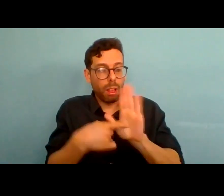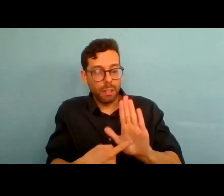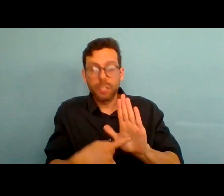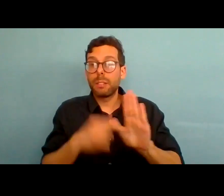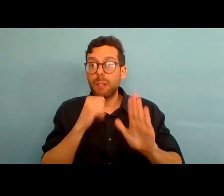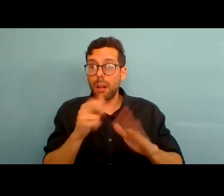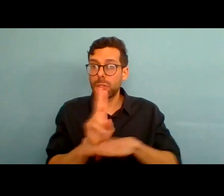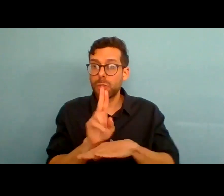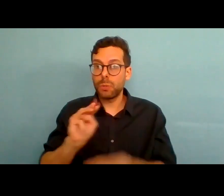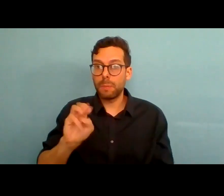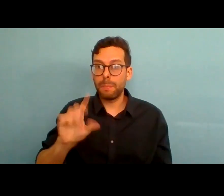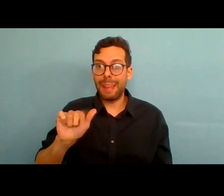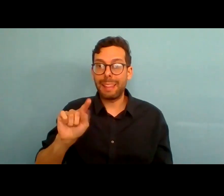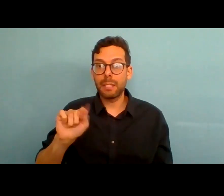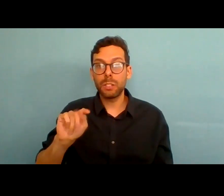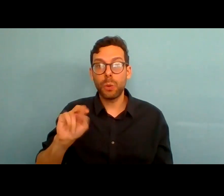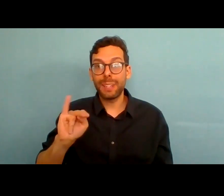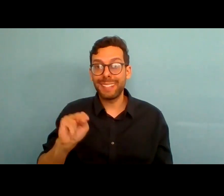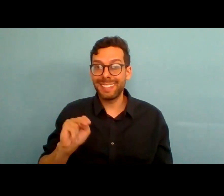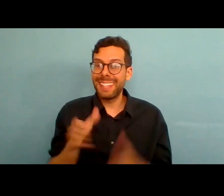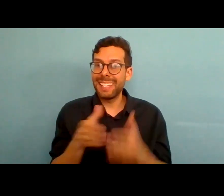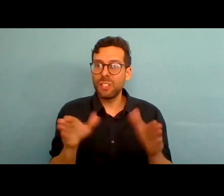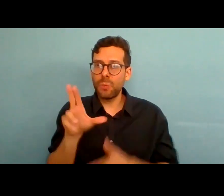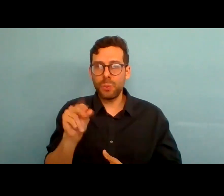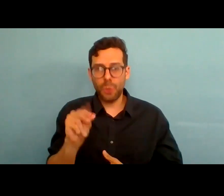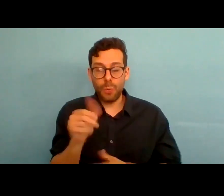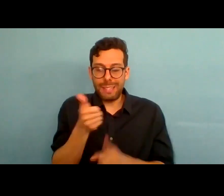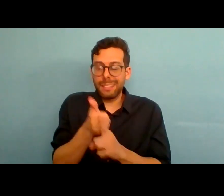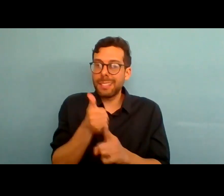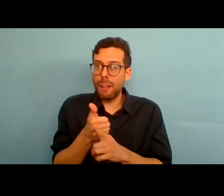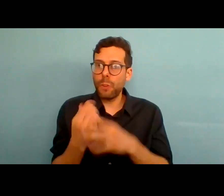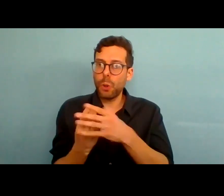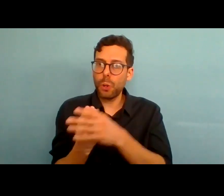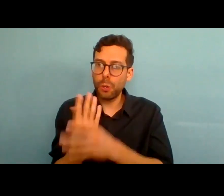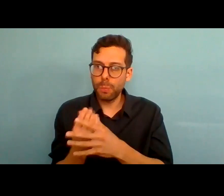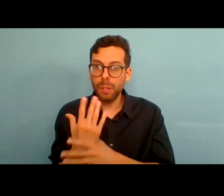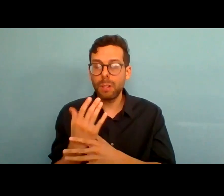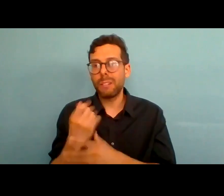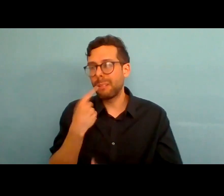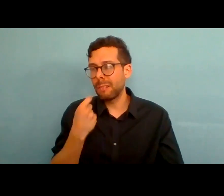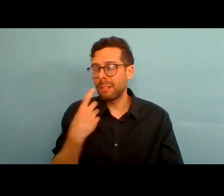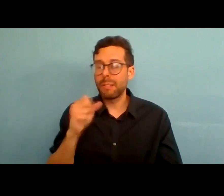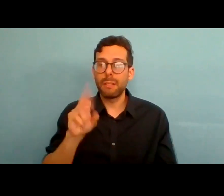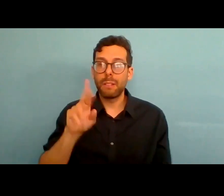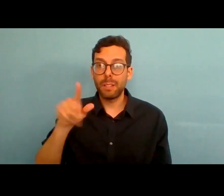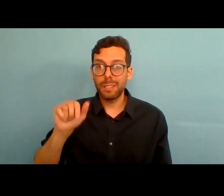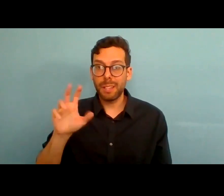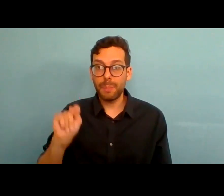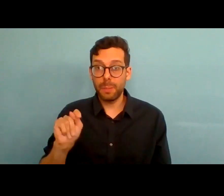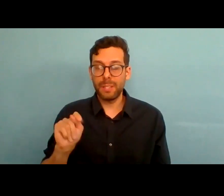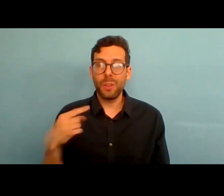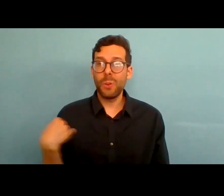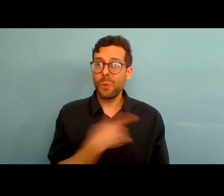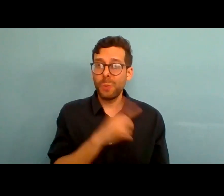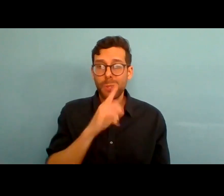it's an herbal over-the-counter supplement. So we don't know a ton because there haven't been any real solid studies looking at